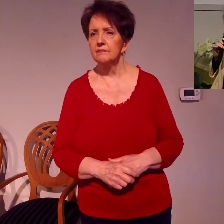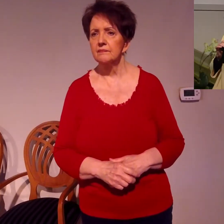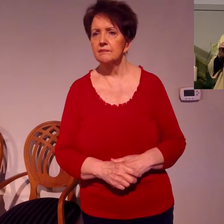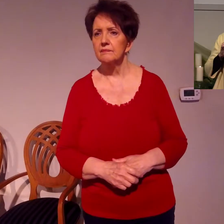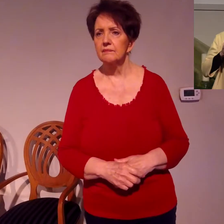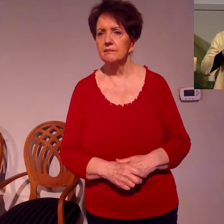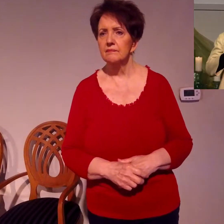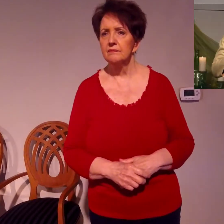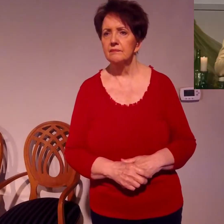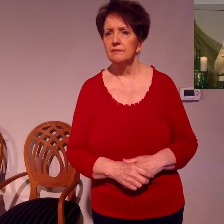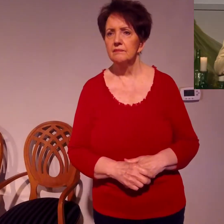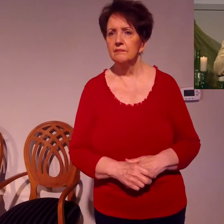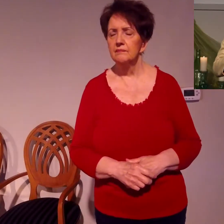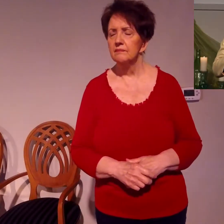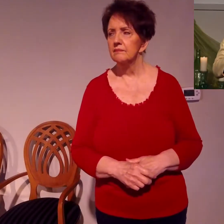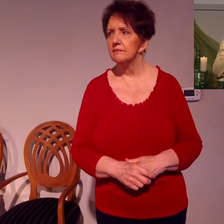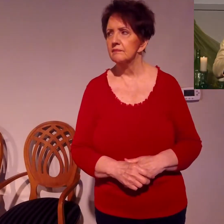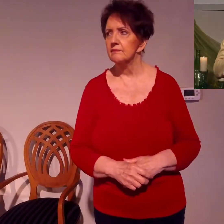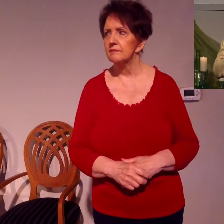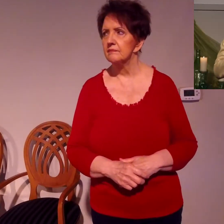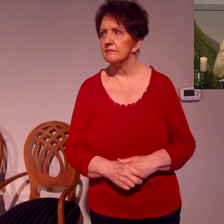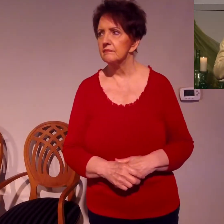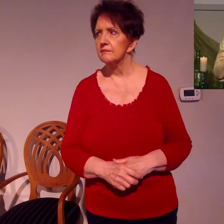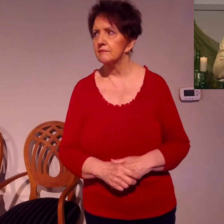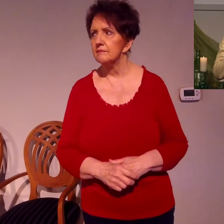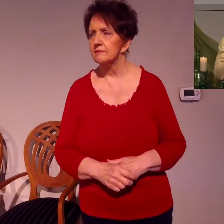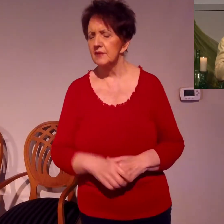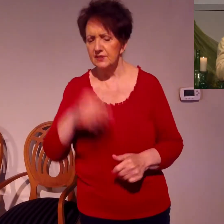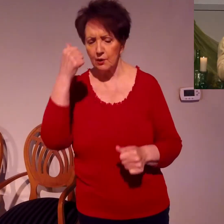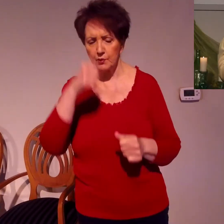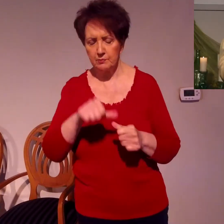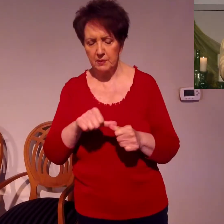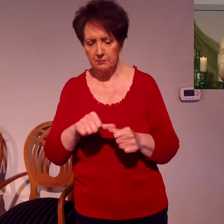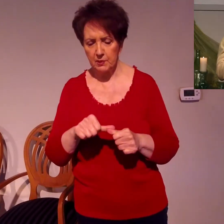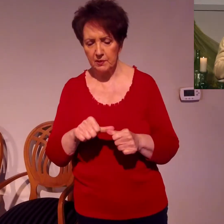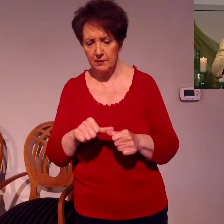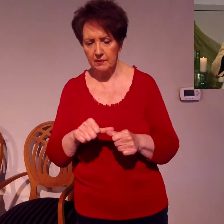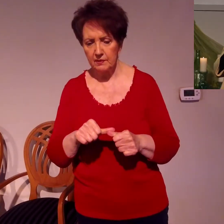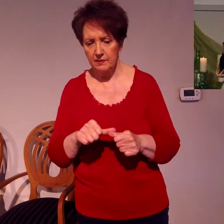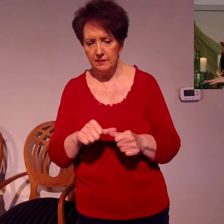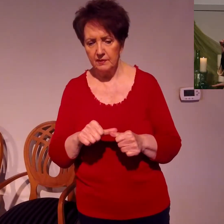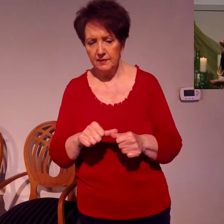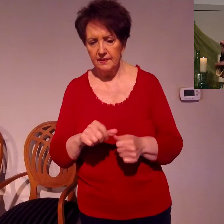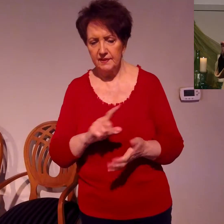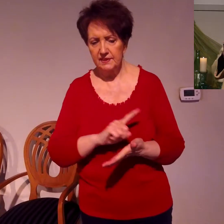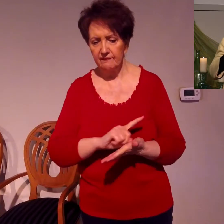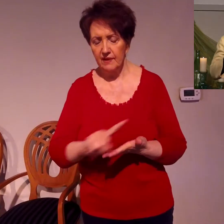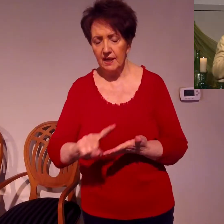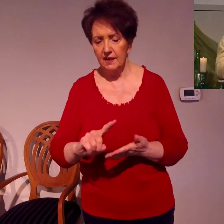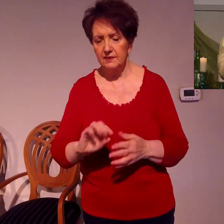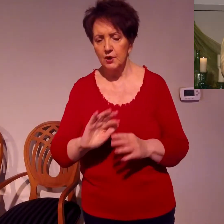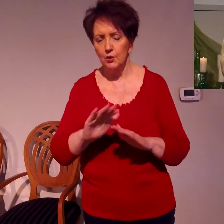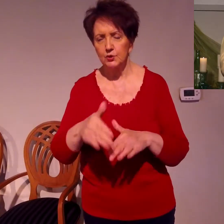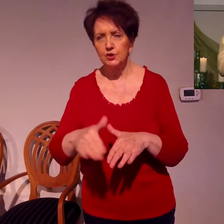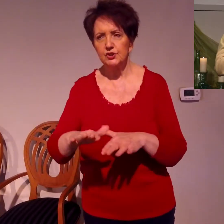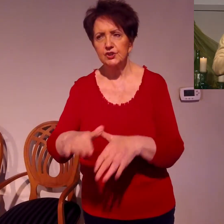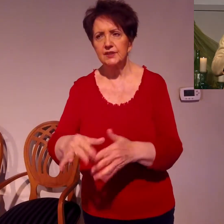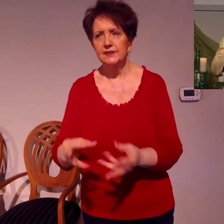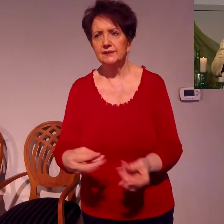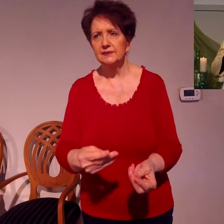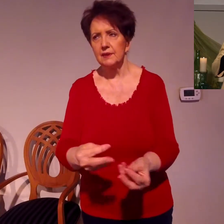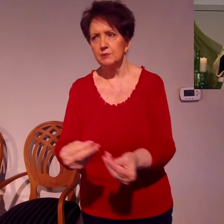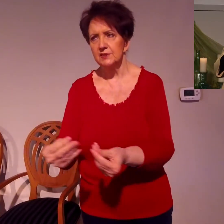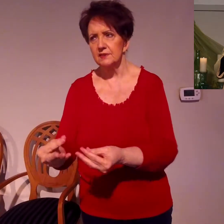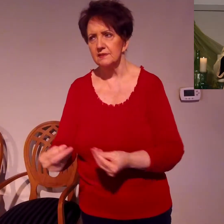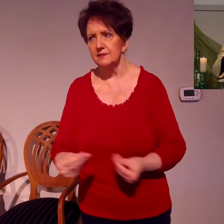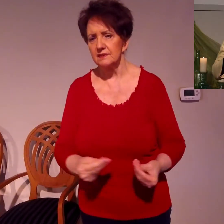It's like this, as I remember, that is this divine oceanic substance.